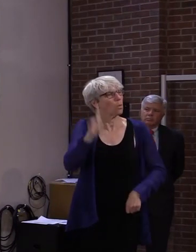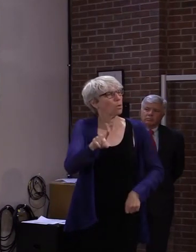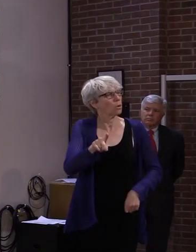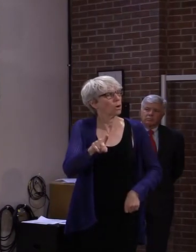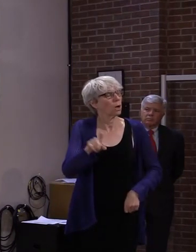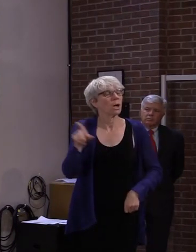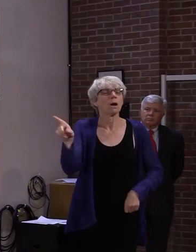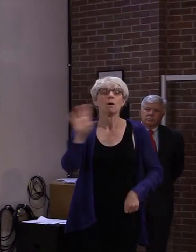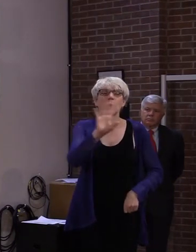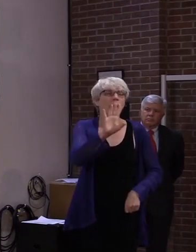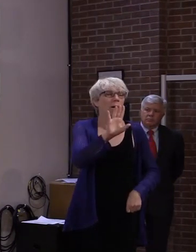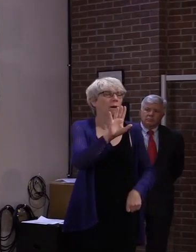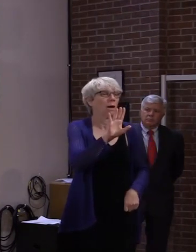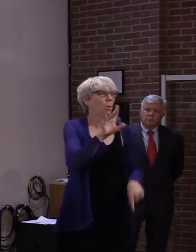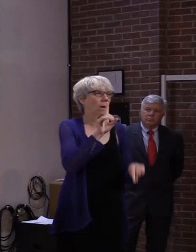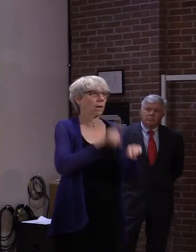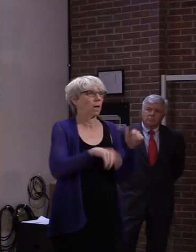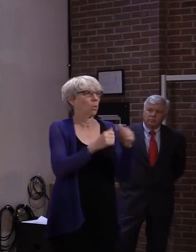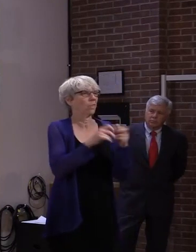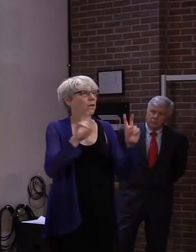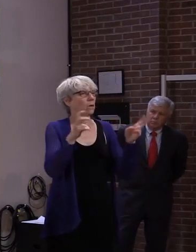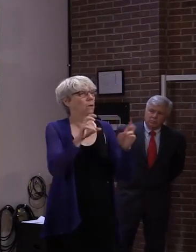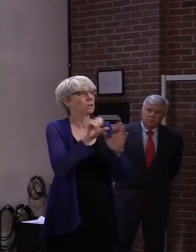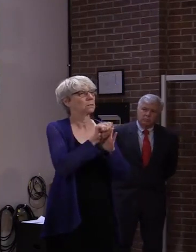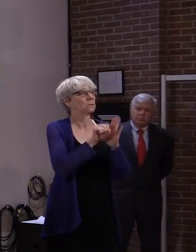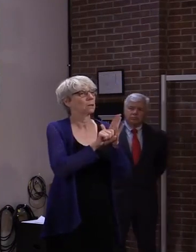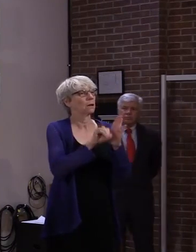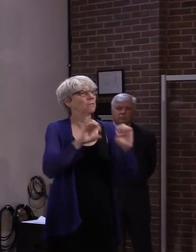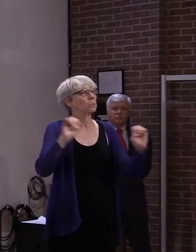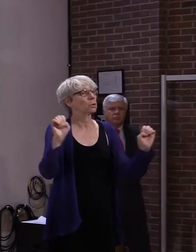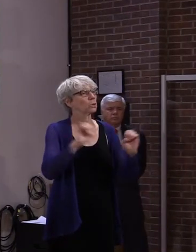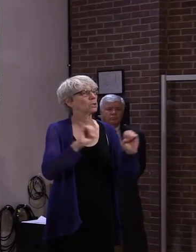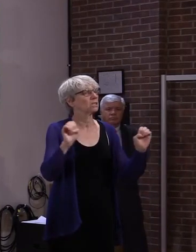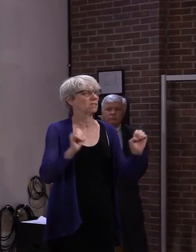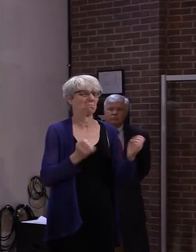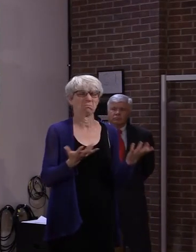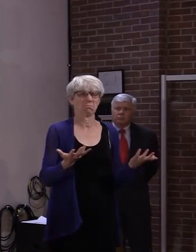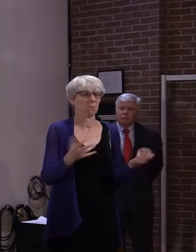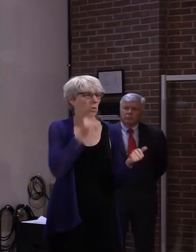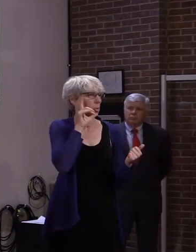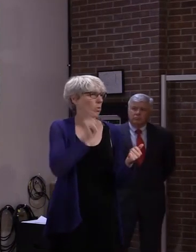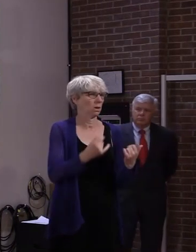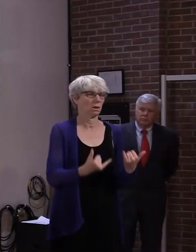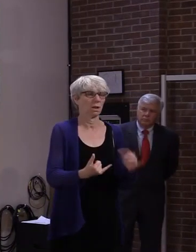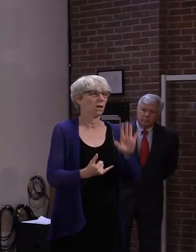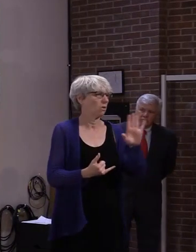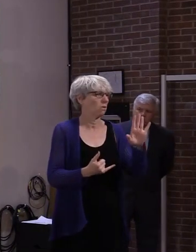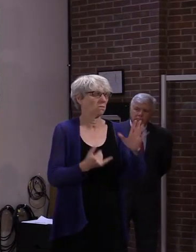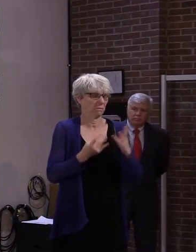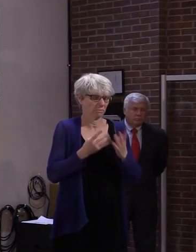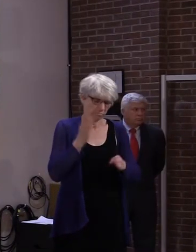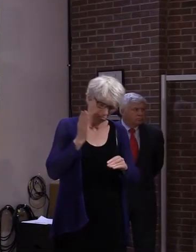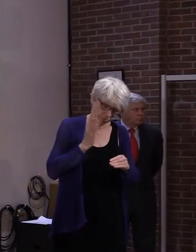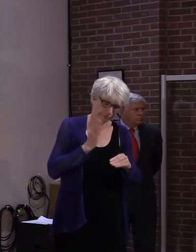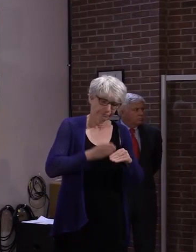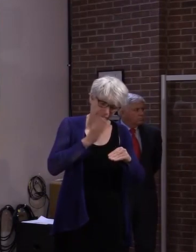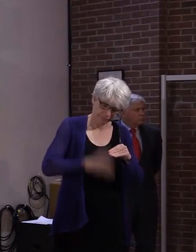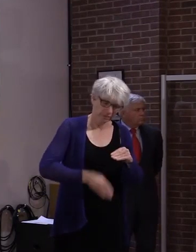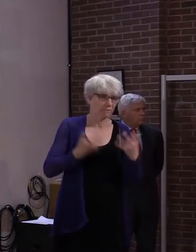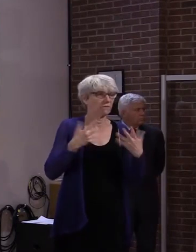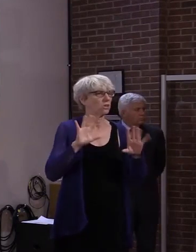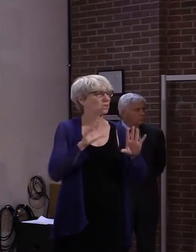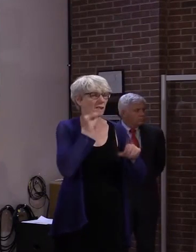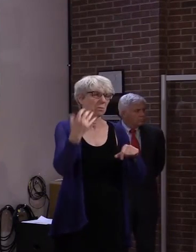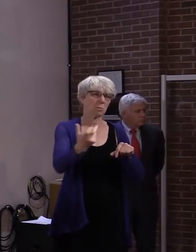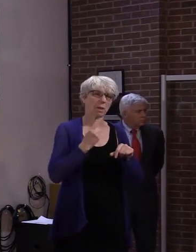we have to reissue the state of emergency and i'm not willing to do that this time there's no need for the state of emergency the governor the